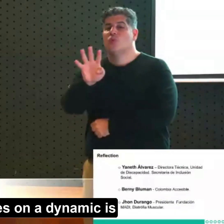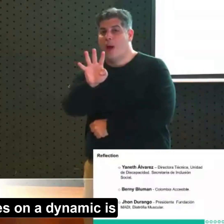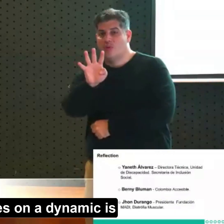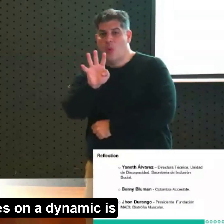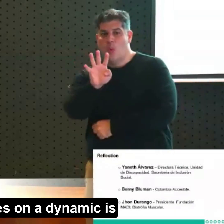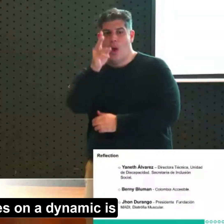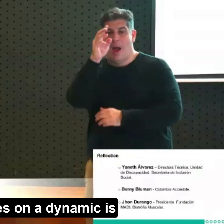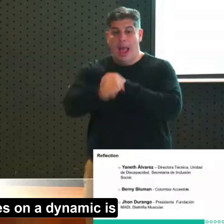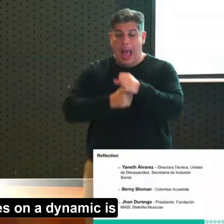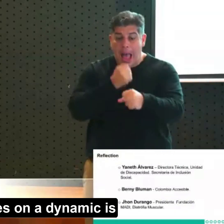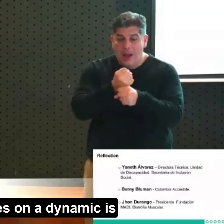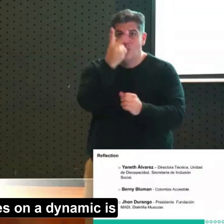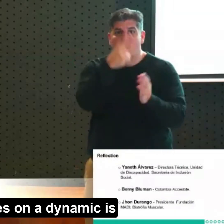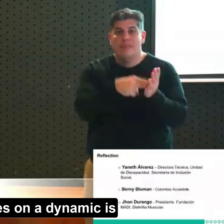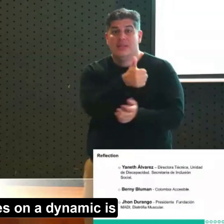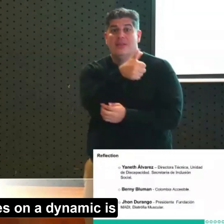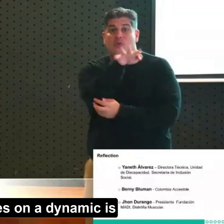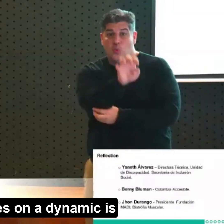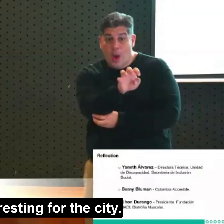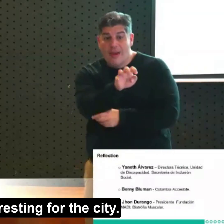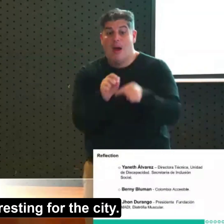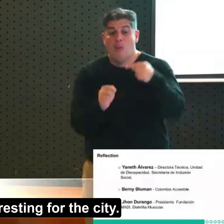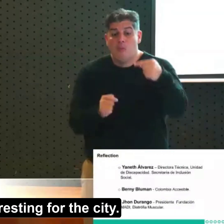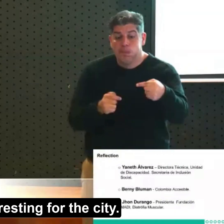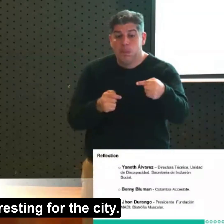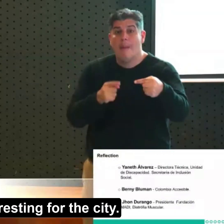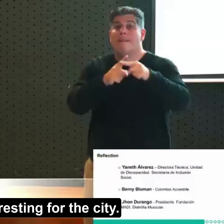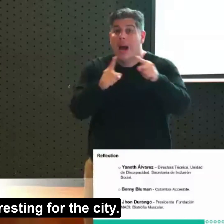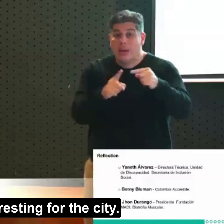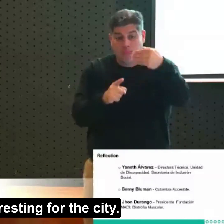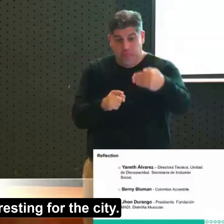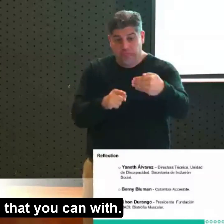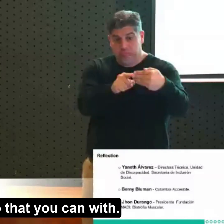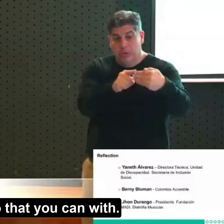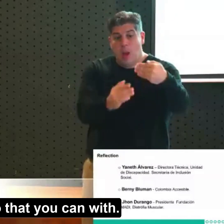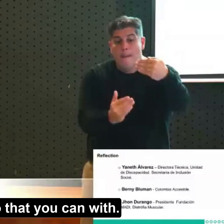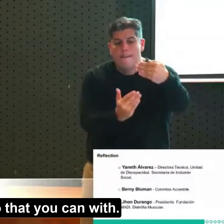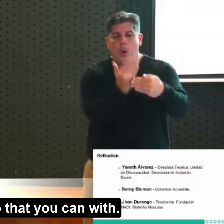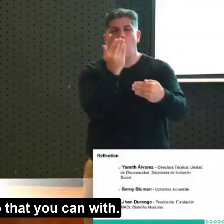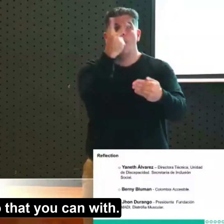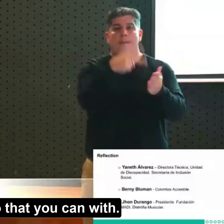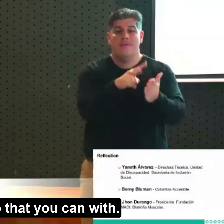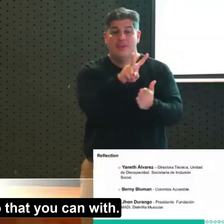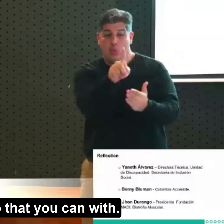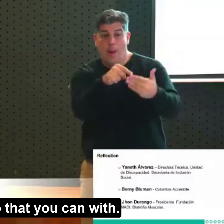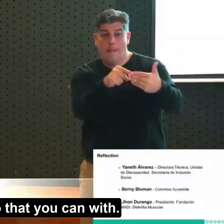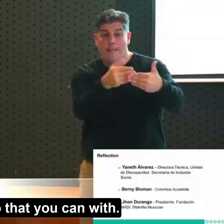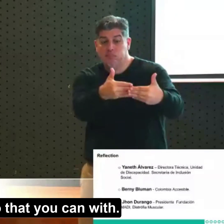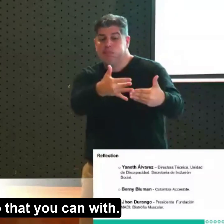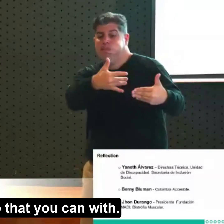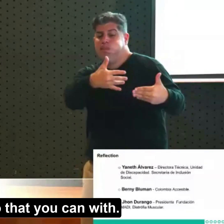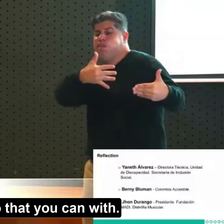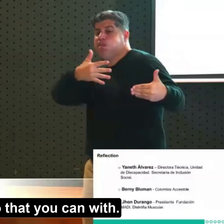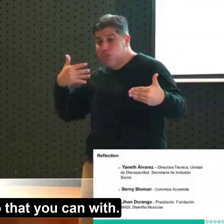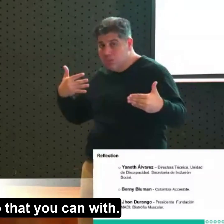And it takes on a dynamic that's pretty interesting for the city. And so we